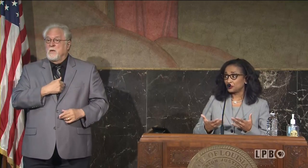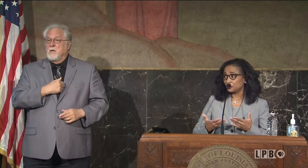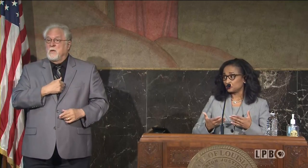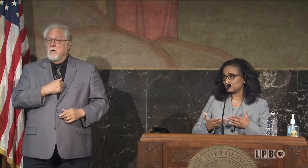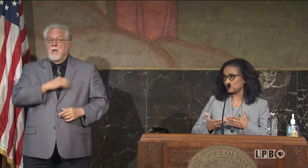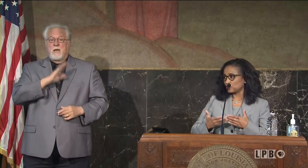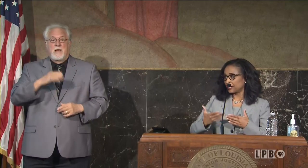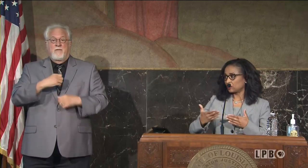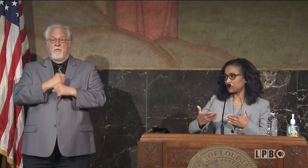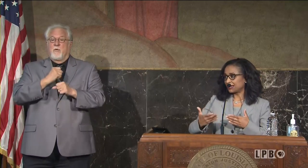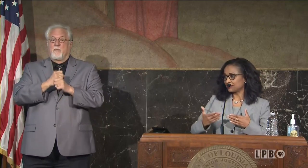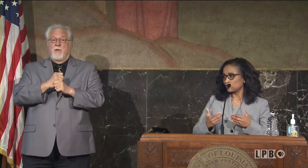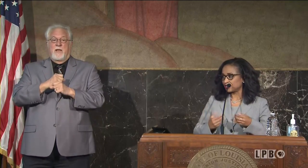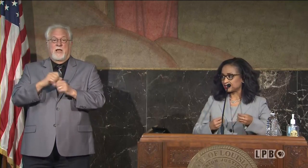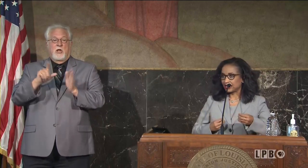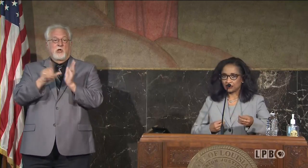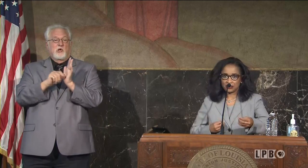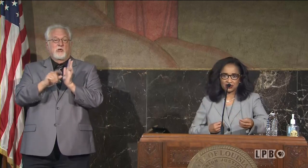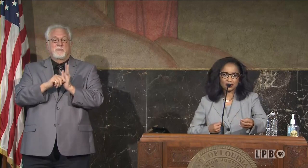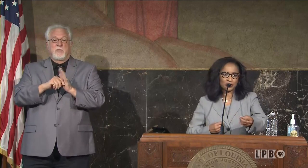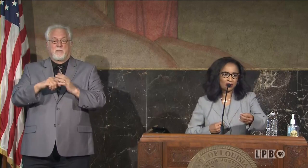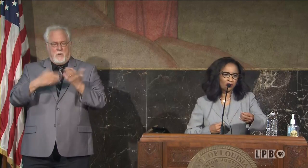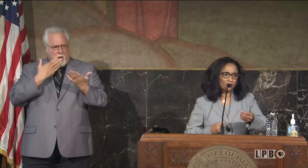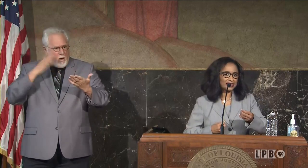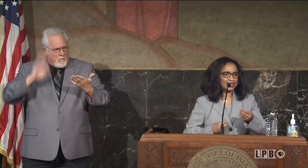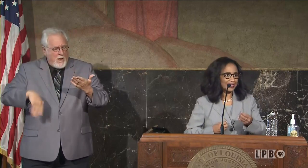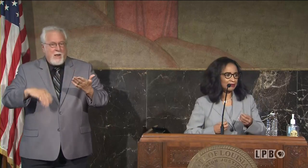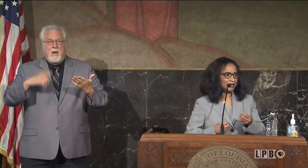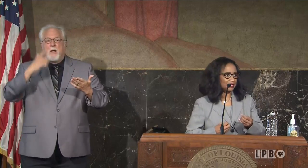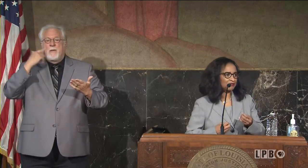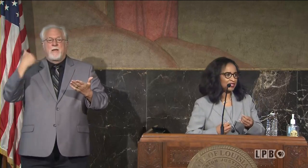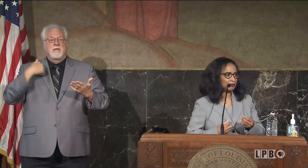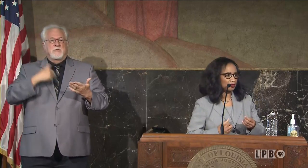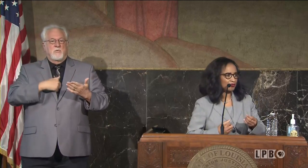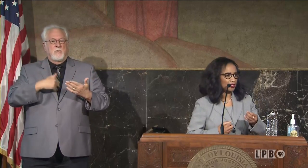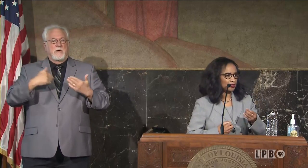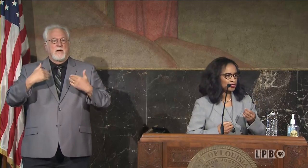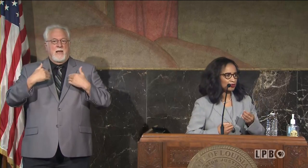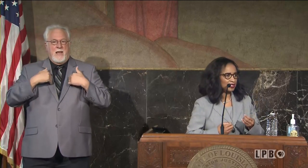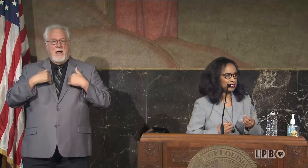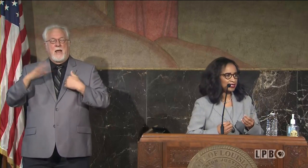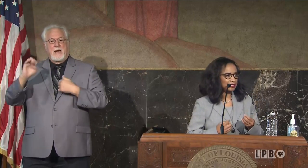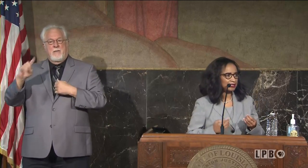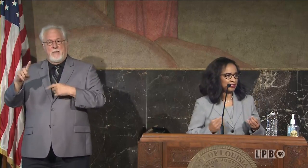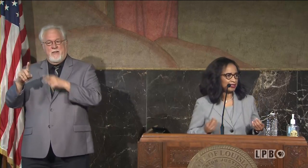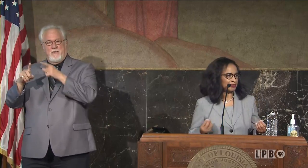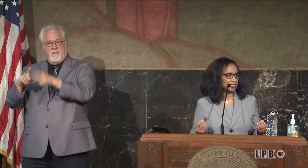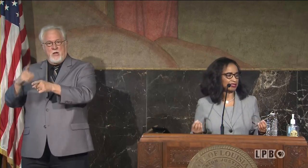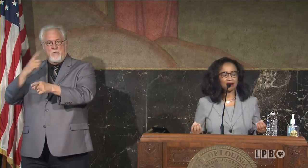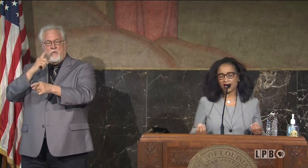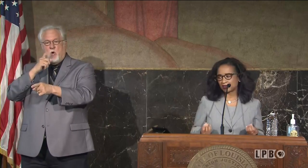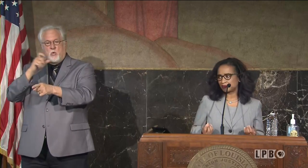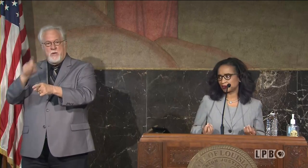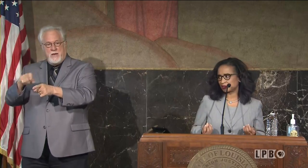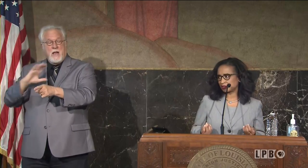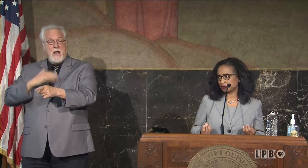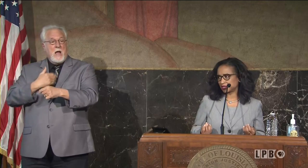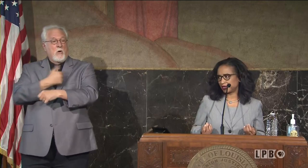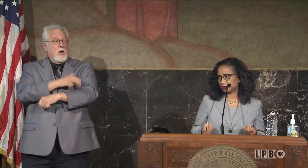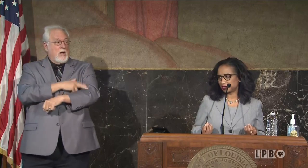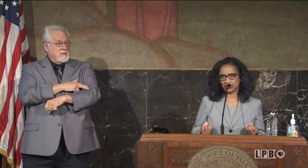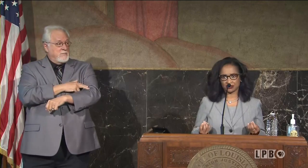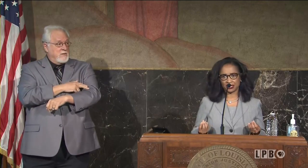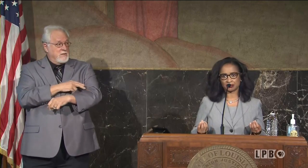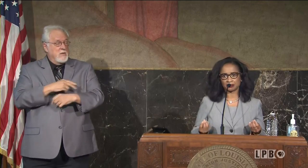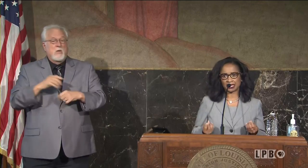the news for how bad it was and because we always had a bed available for those who needed it is because our hospital systems